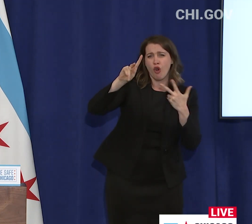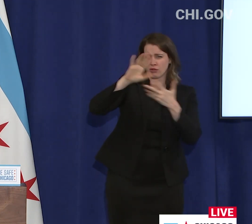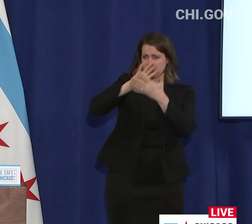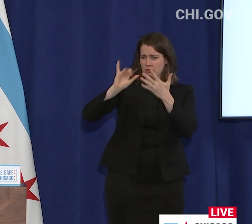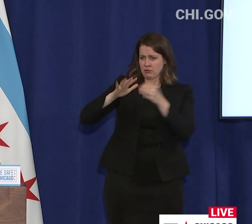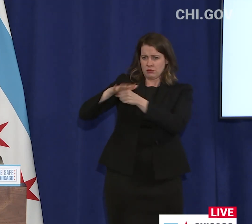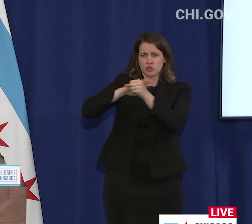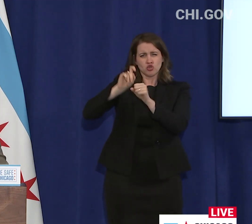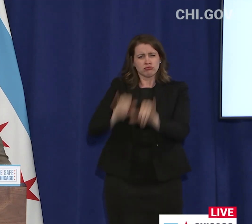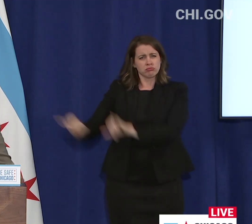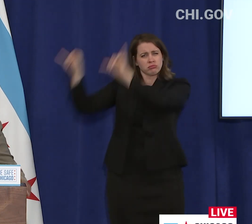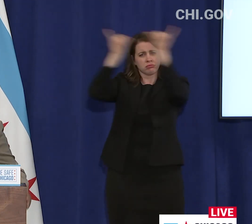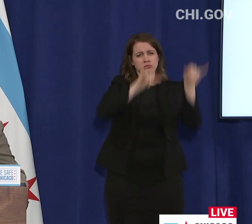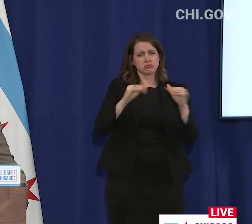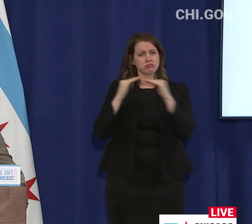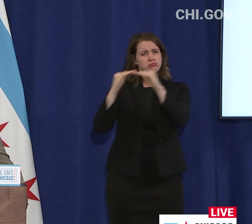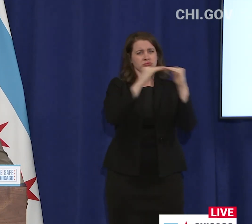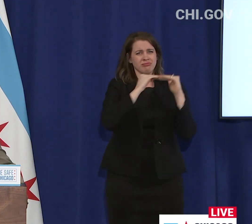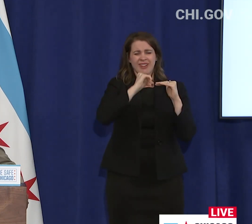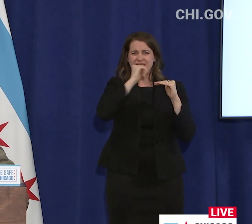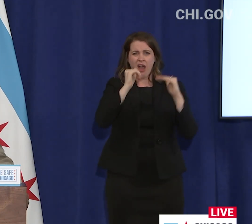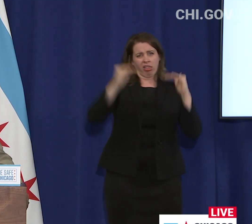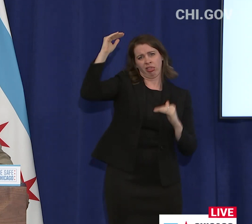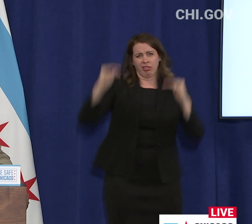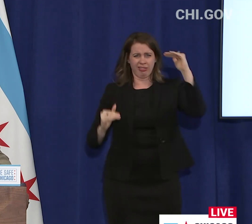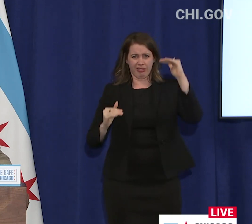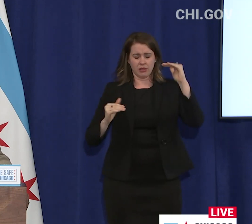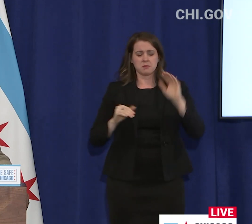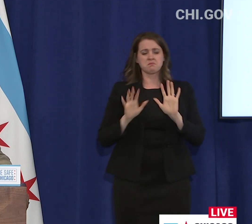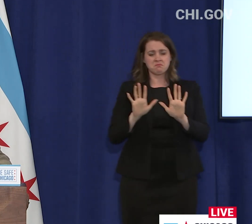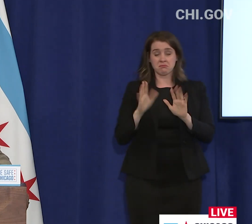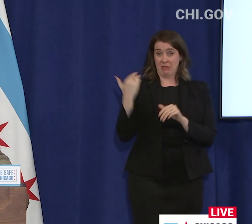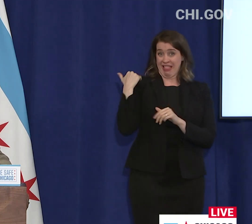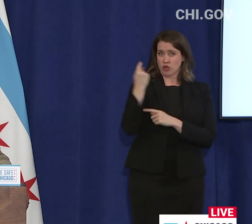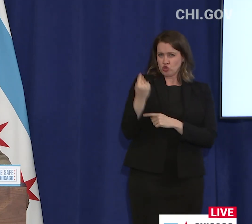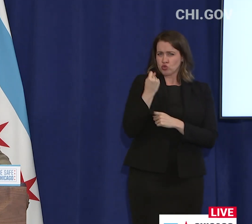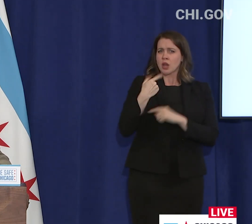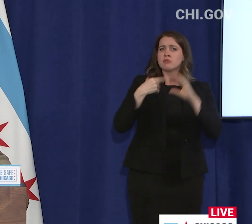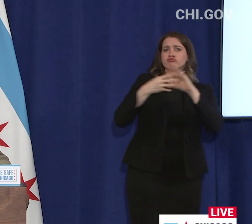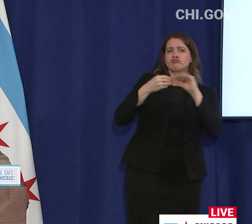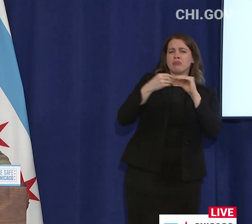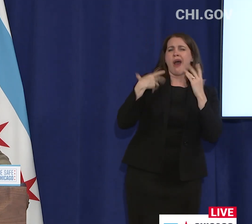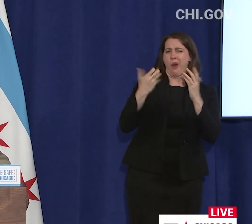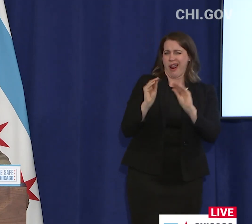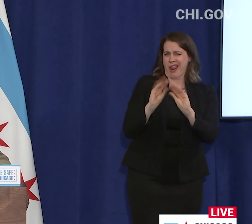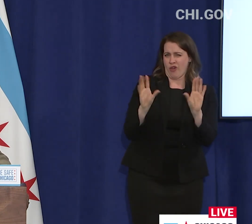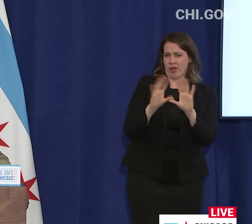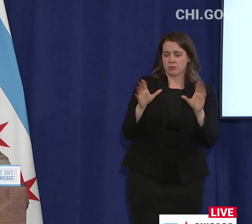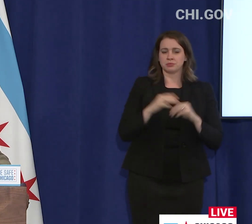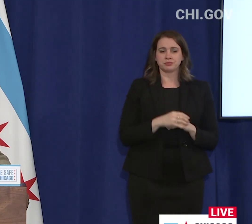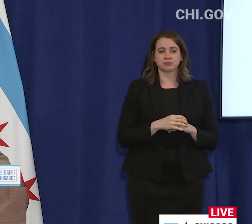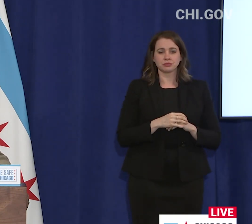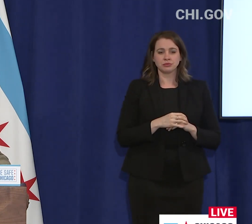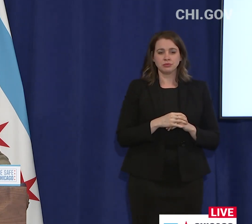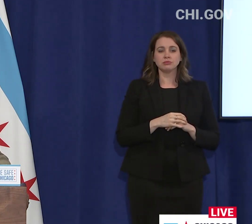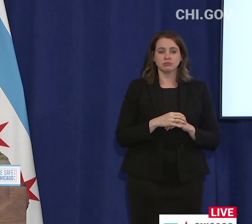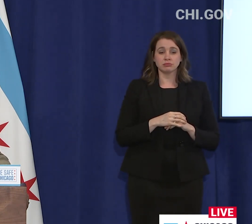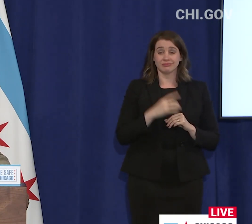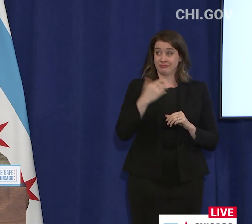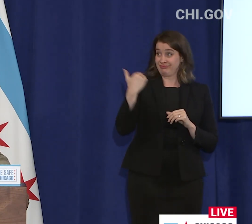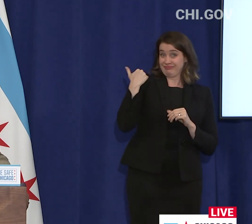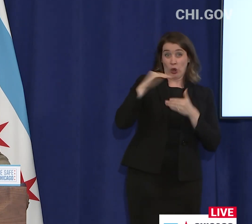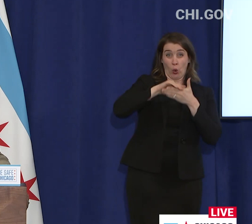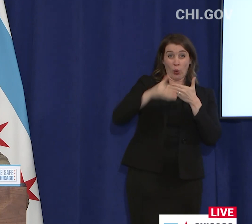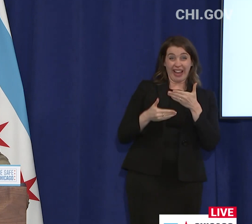Let me also take this moment to clarify some of my comments from Tuesday. I have said that the violent weekend was a fail, and it